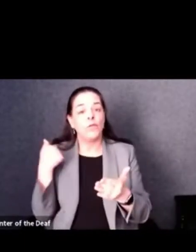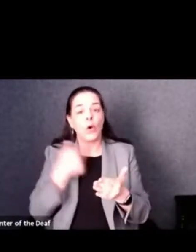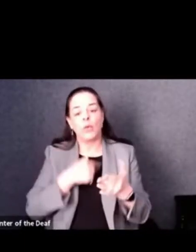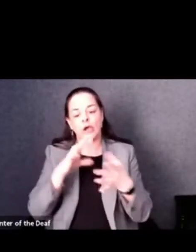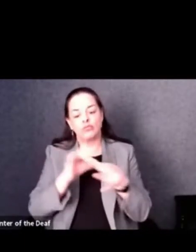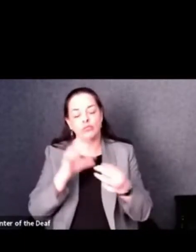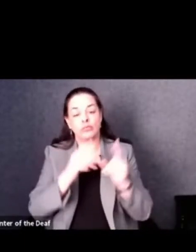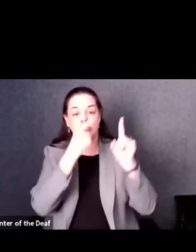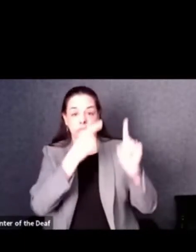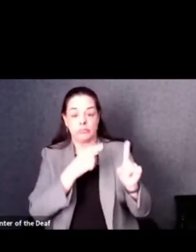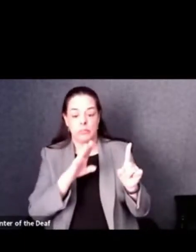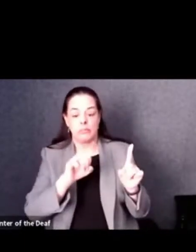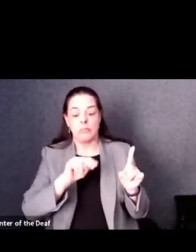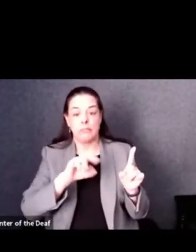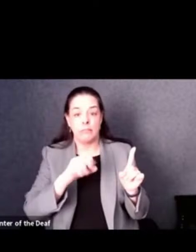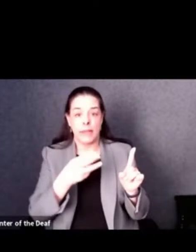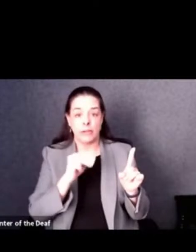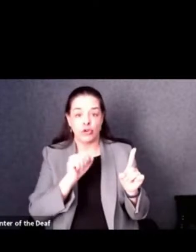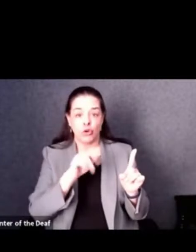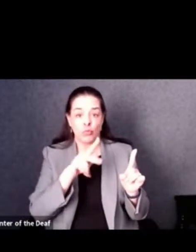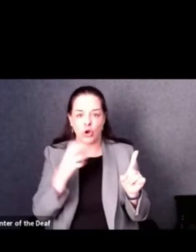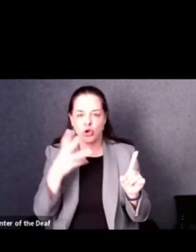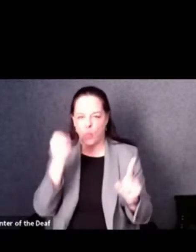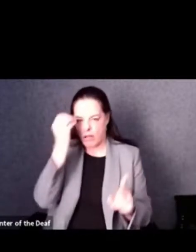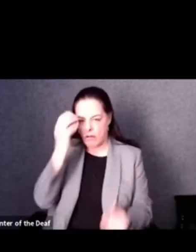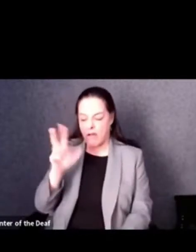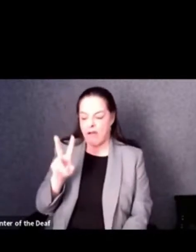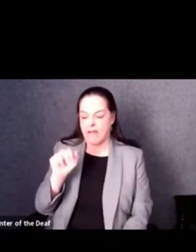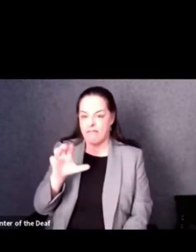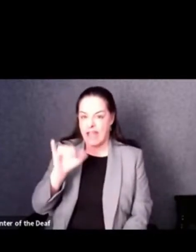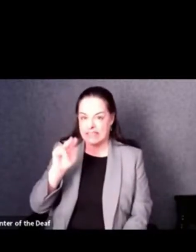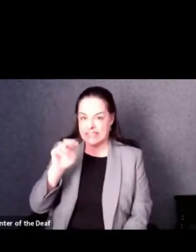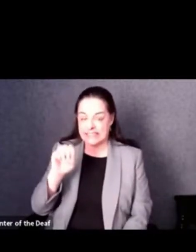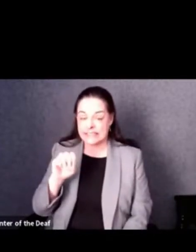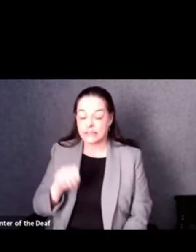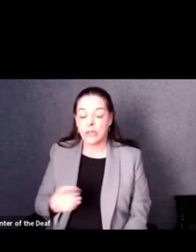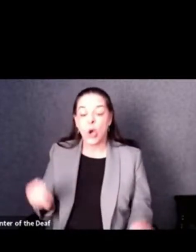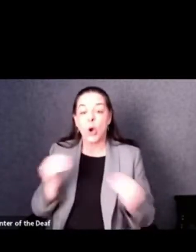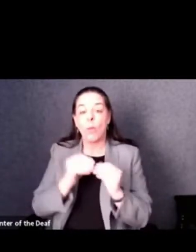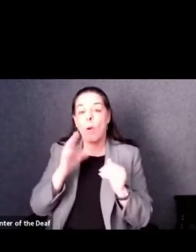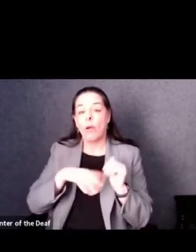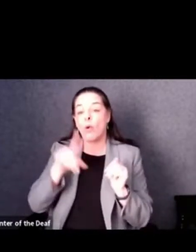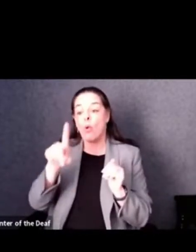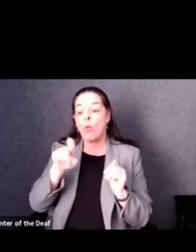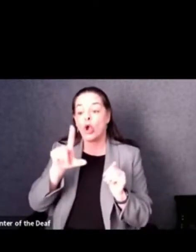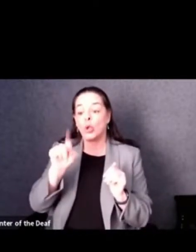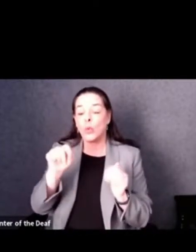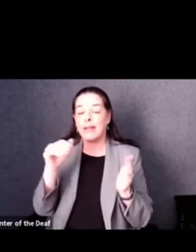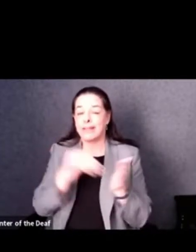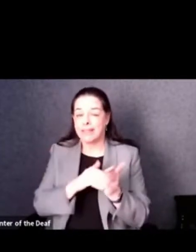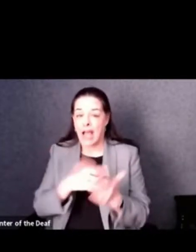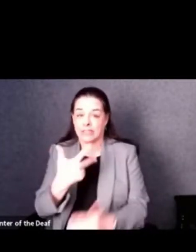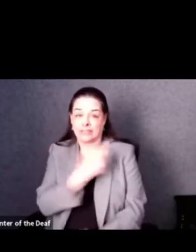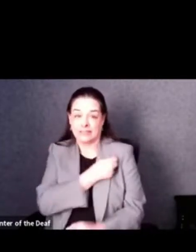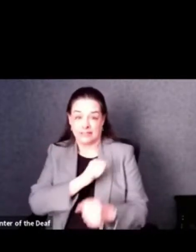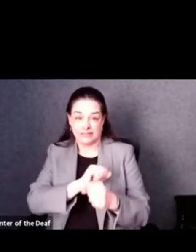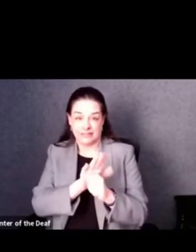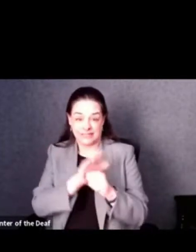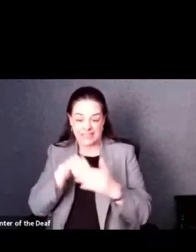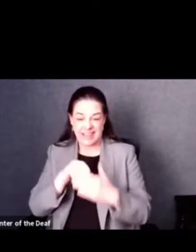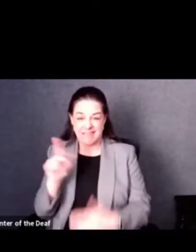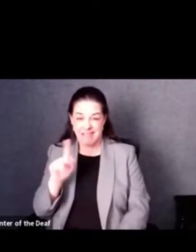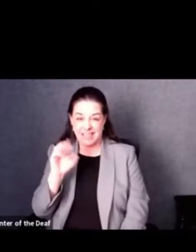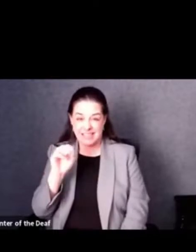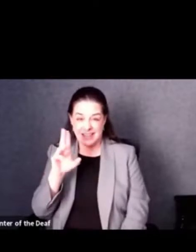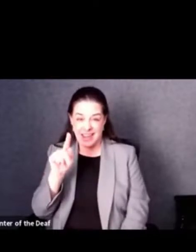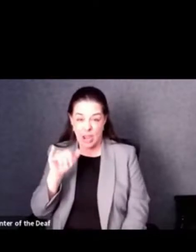on vaccines. More than 120,000 vaccinations have been given in Knox County, meaning nearly